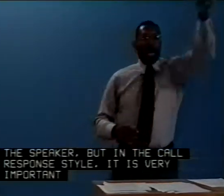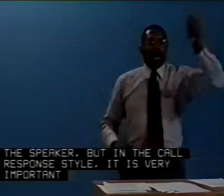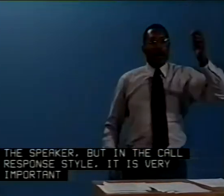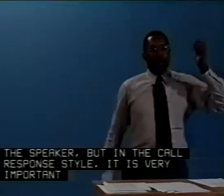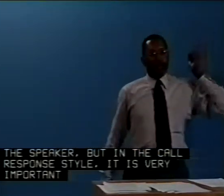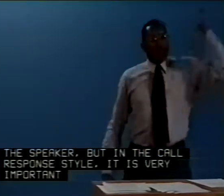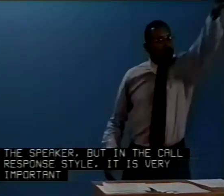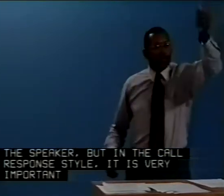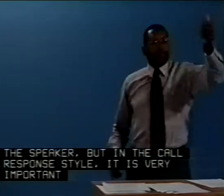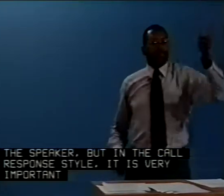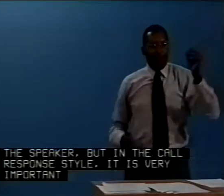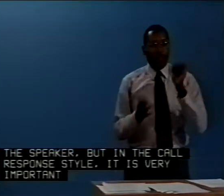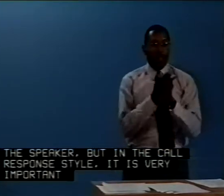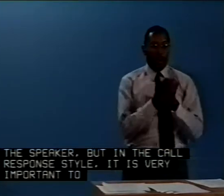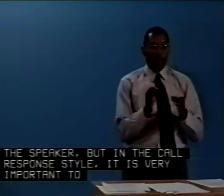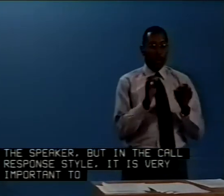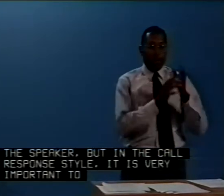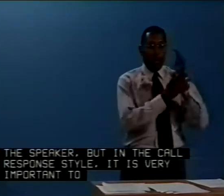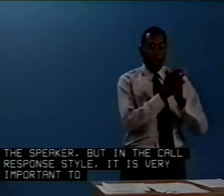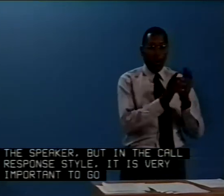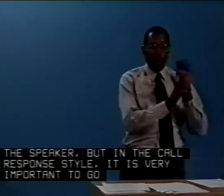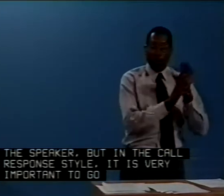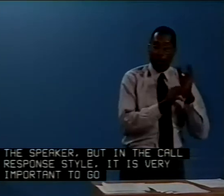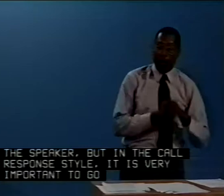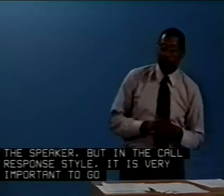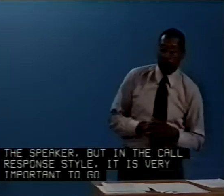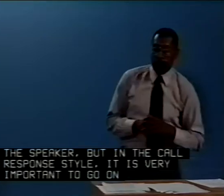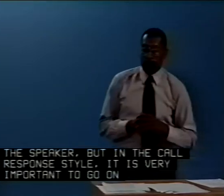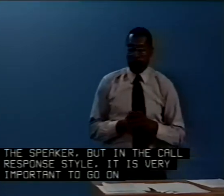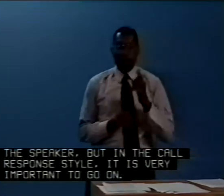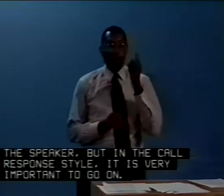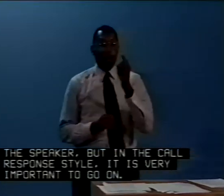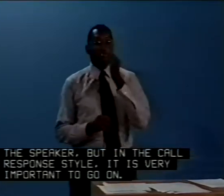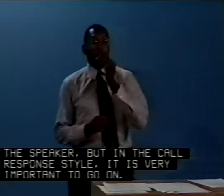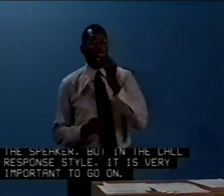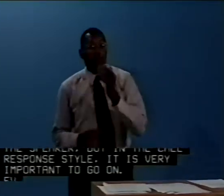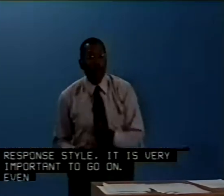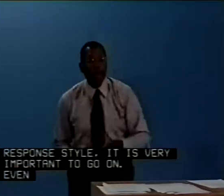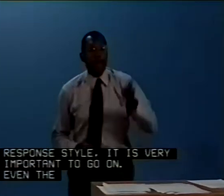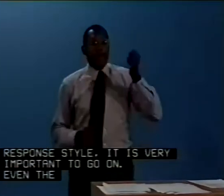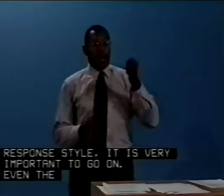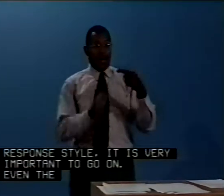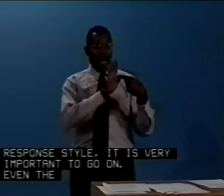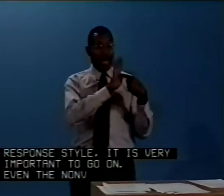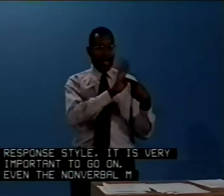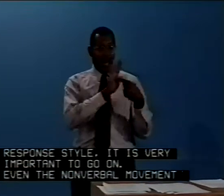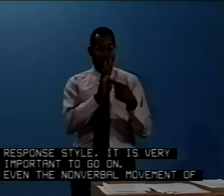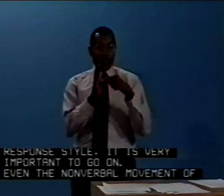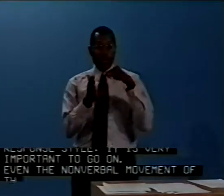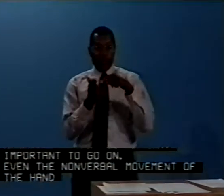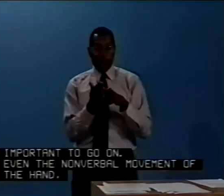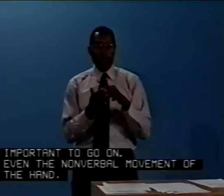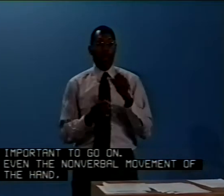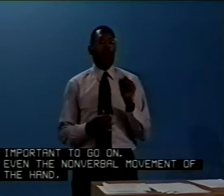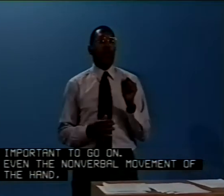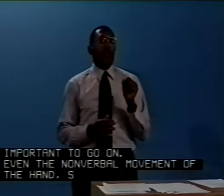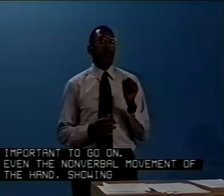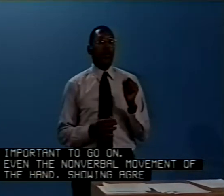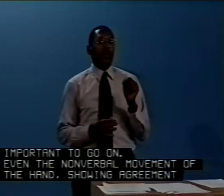Even a nonverbal movement of the hand showing agreement, support. The best